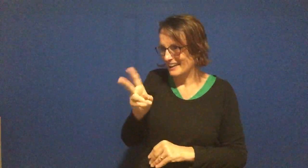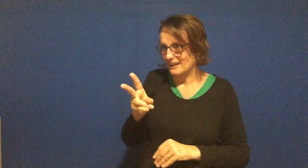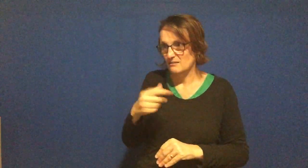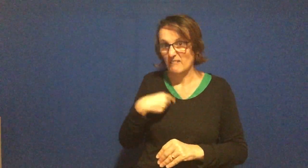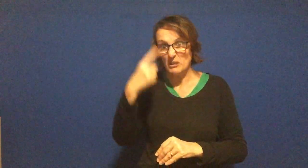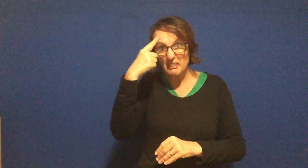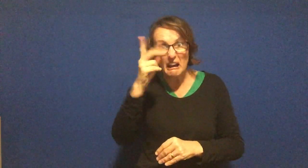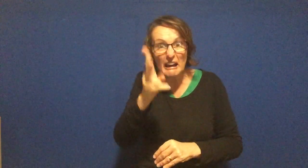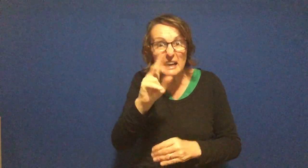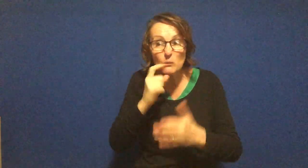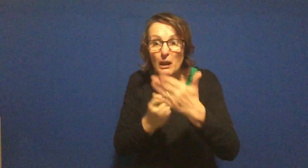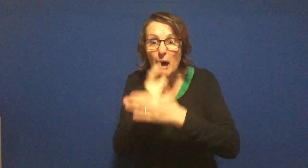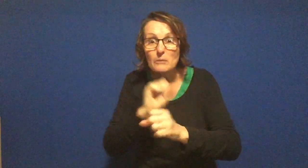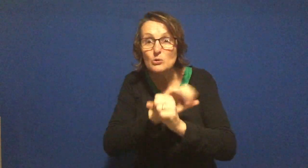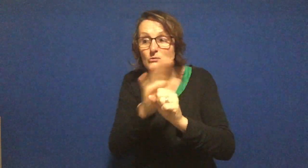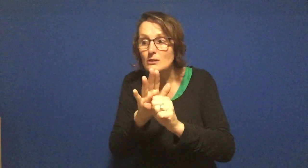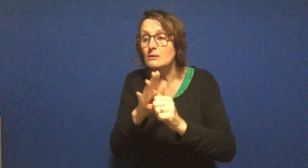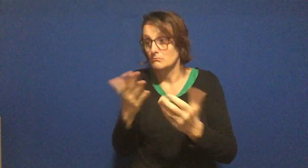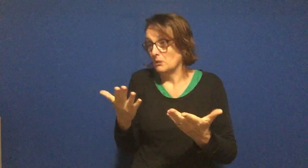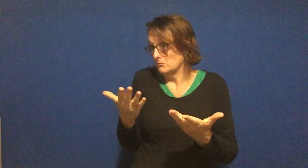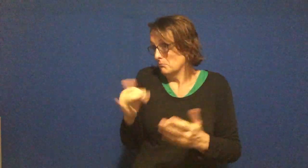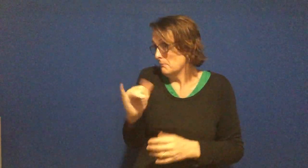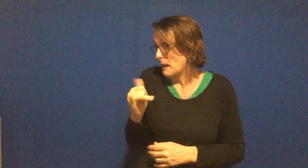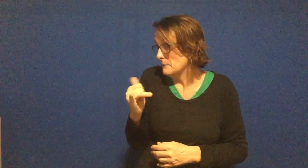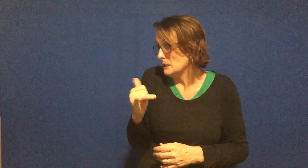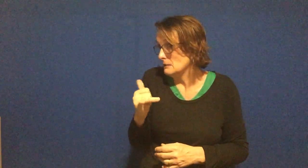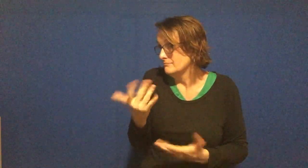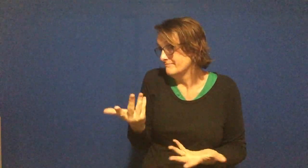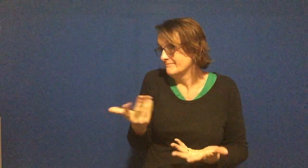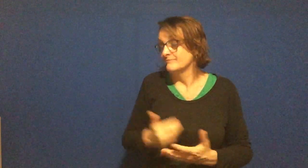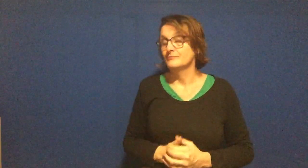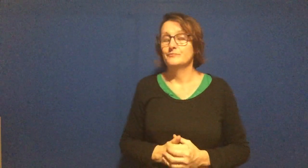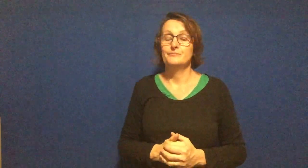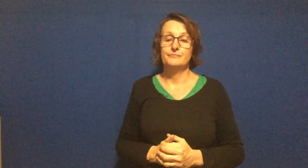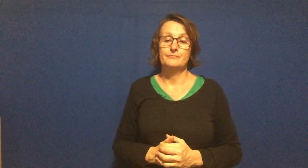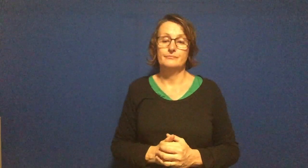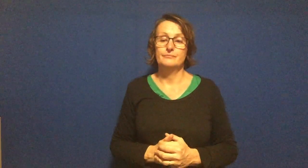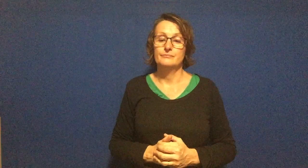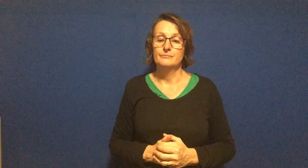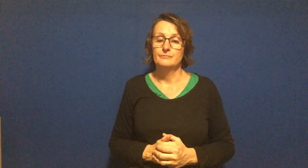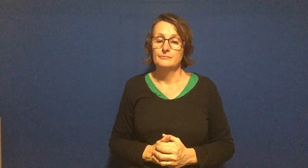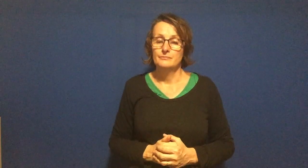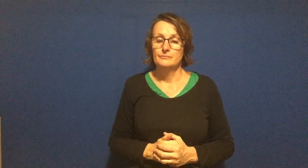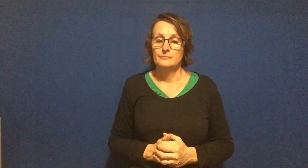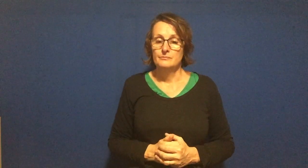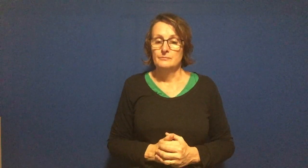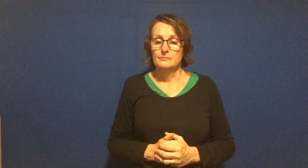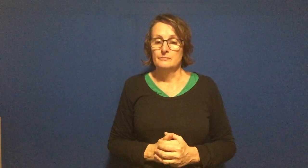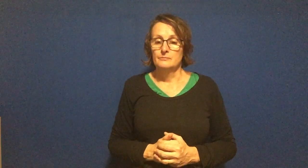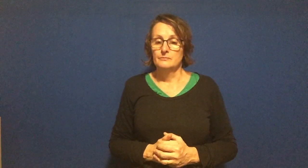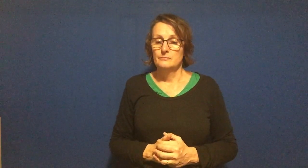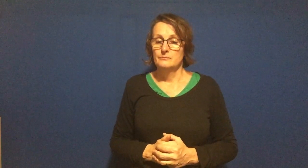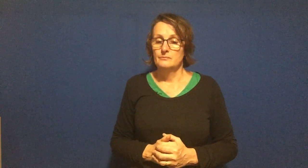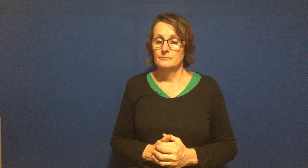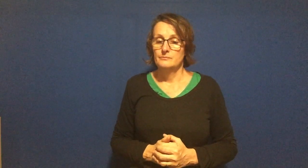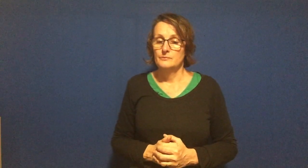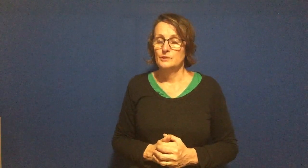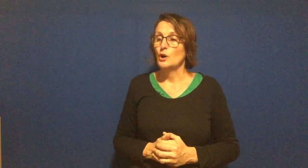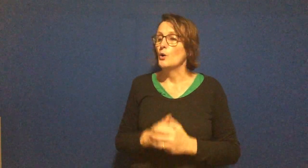about that future. So the sequence of the pandemic virus genome only tells us so much, and there are